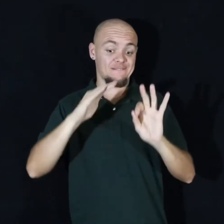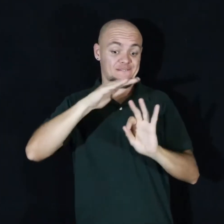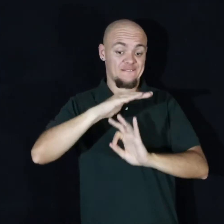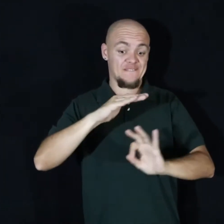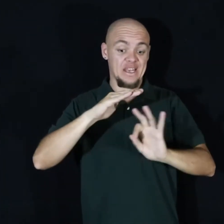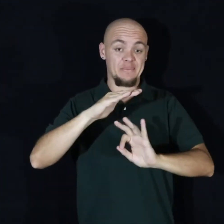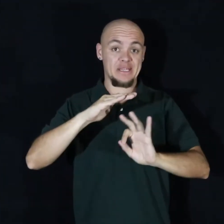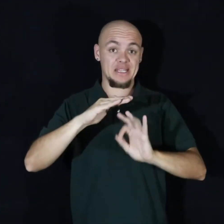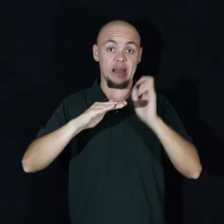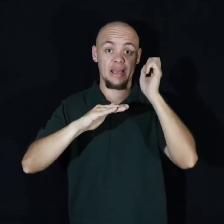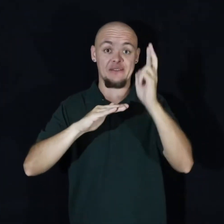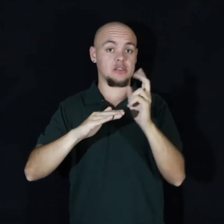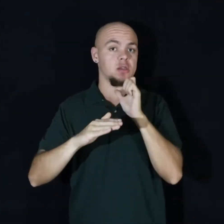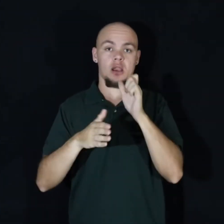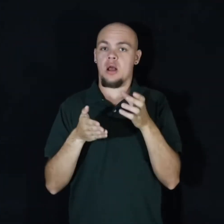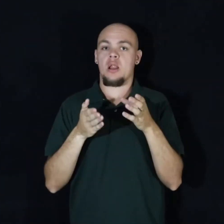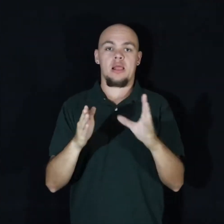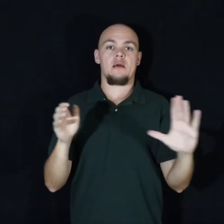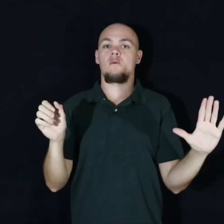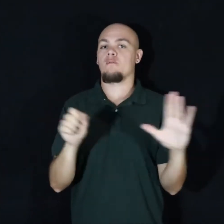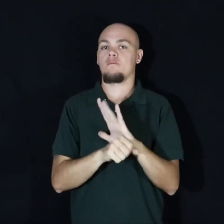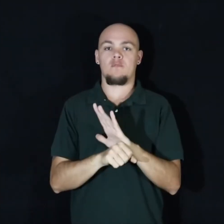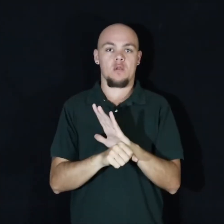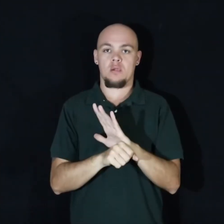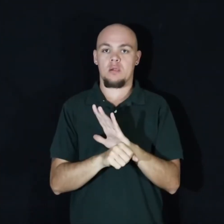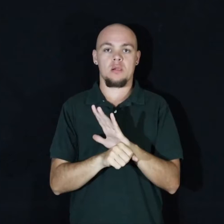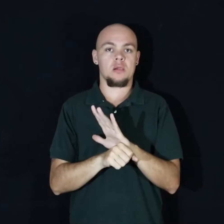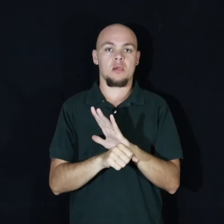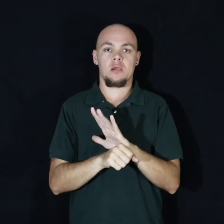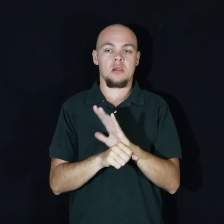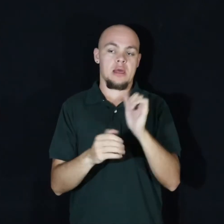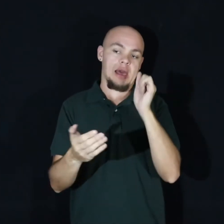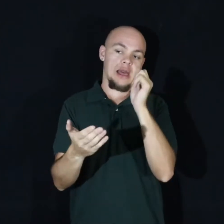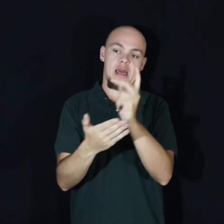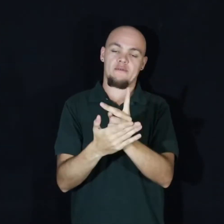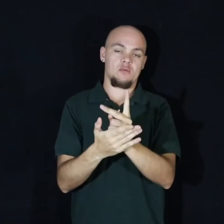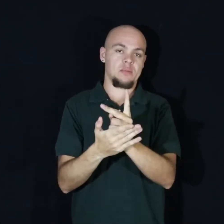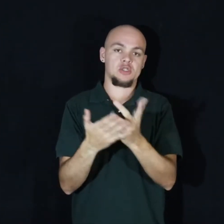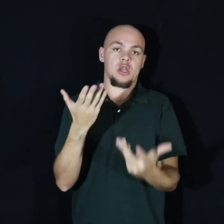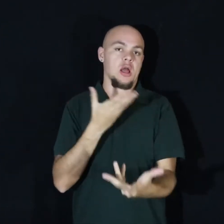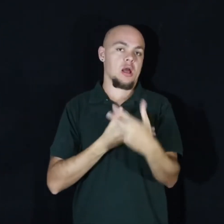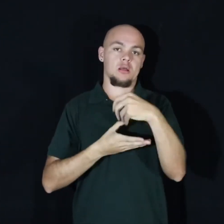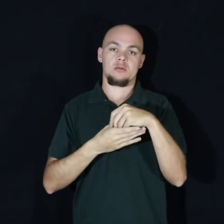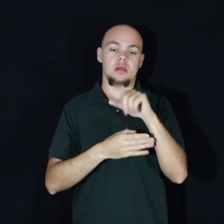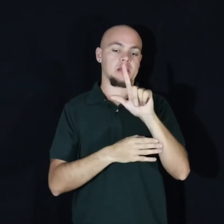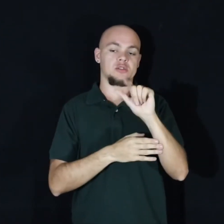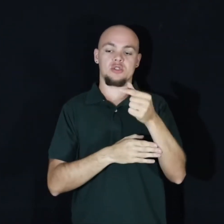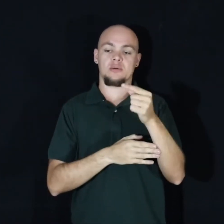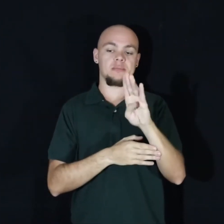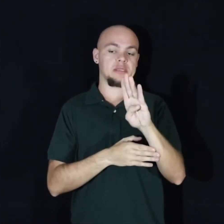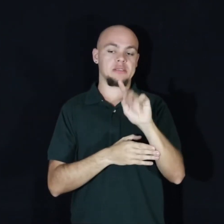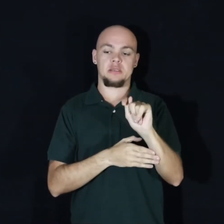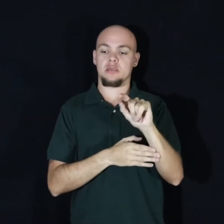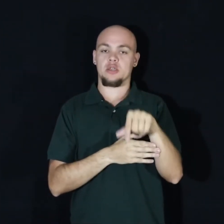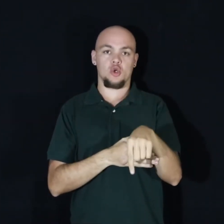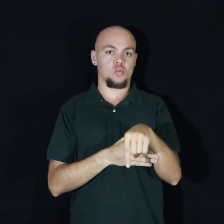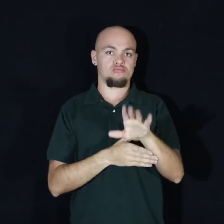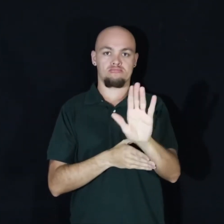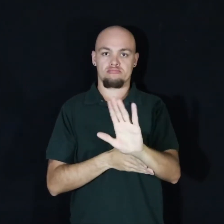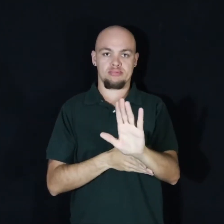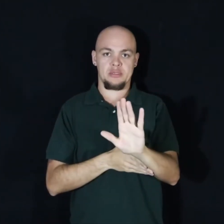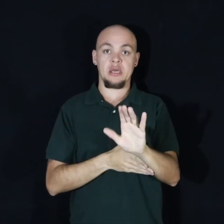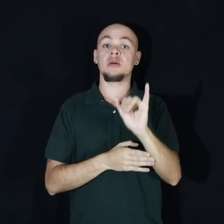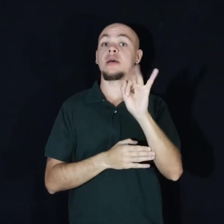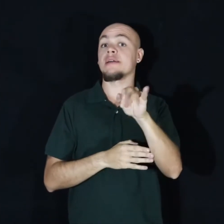Most evangelical and fundamentalist churches do not allow full, complete affirmation and inclusion of